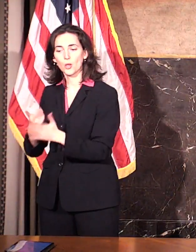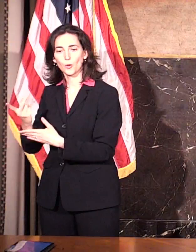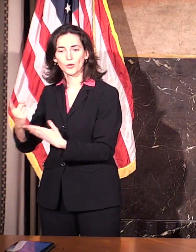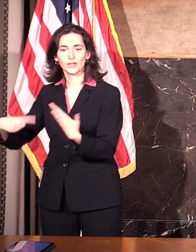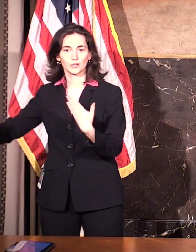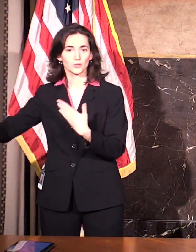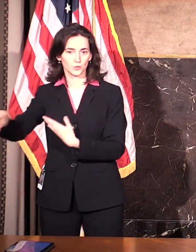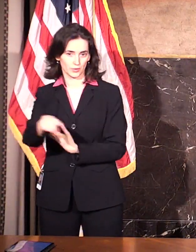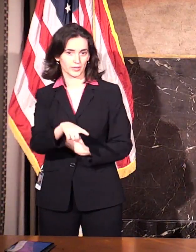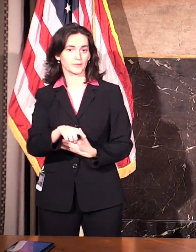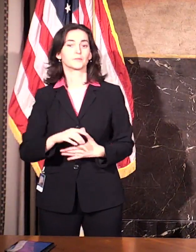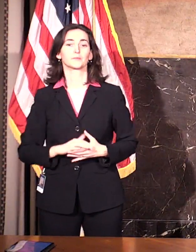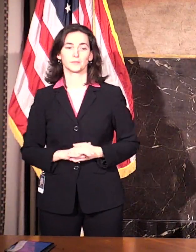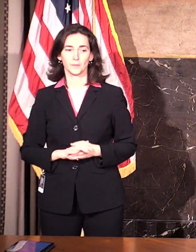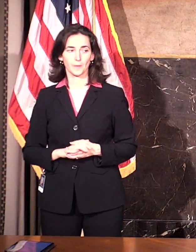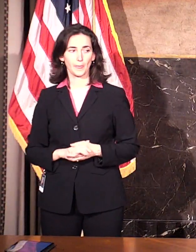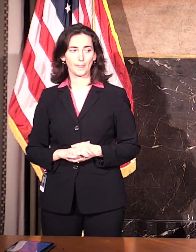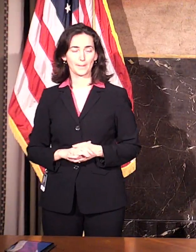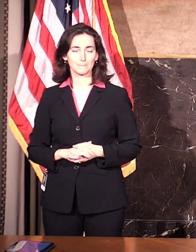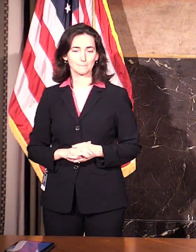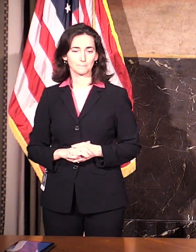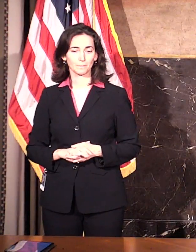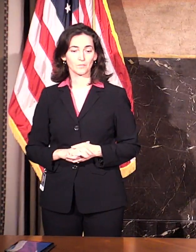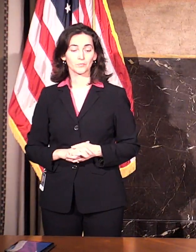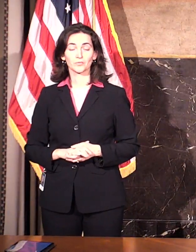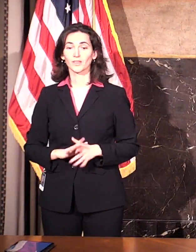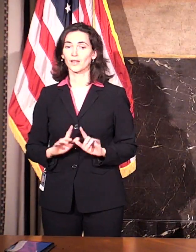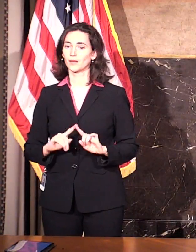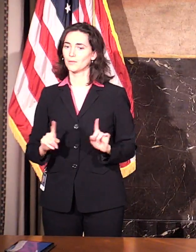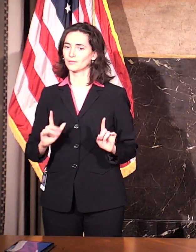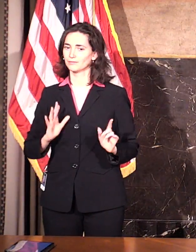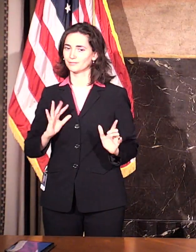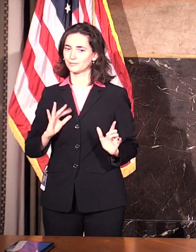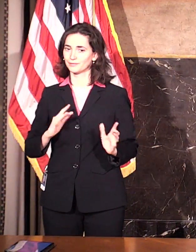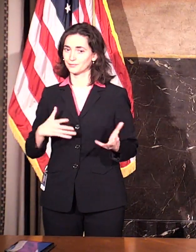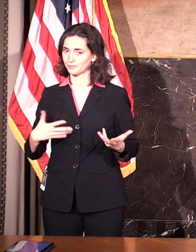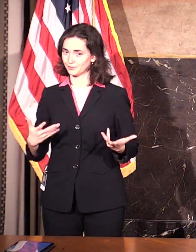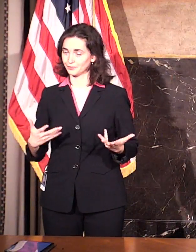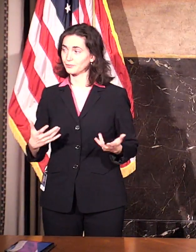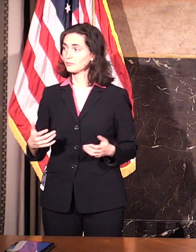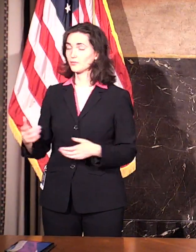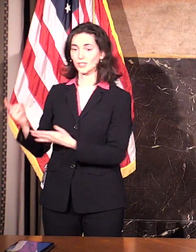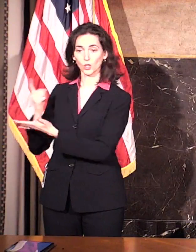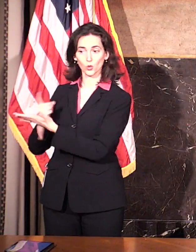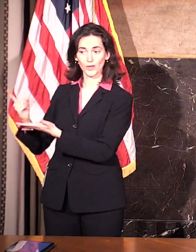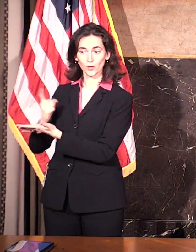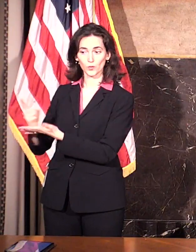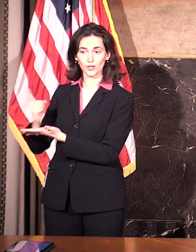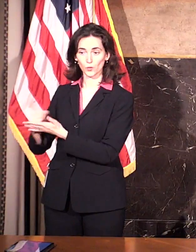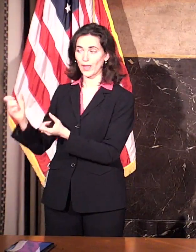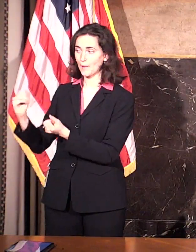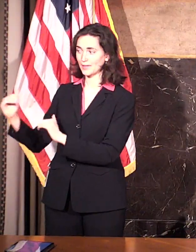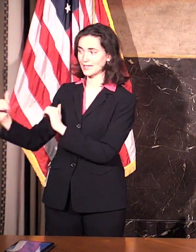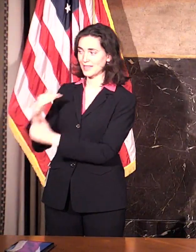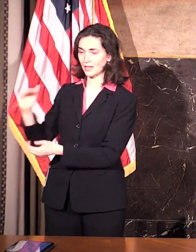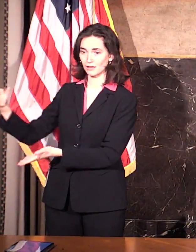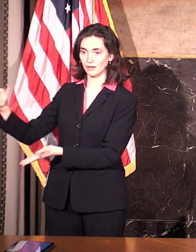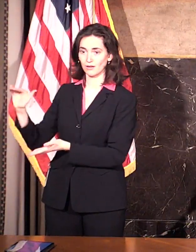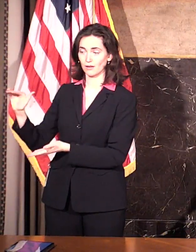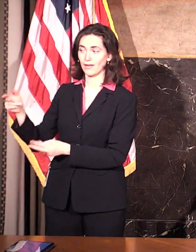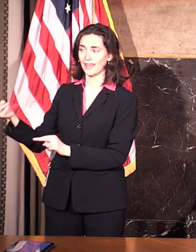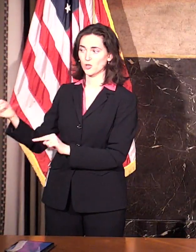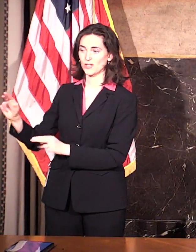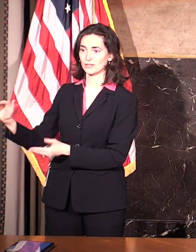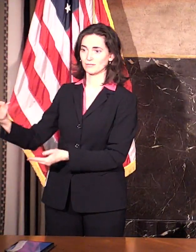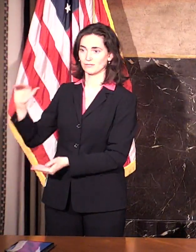state of Louisiana. But the good news is that the weekly allocations are increasing. We have at least